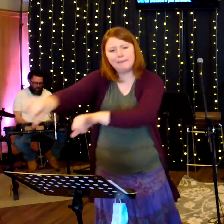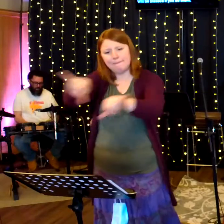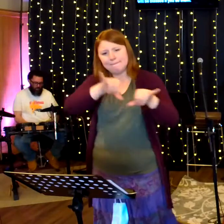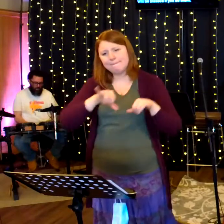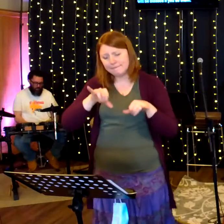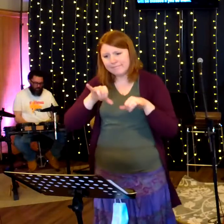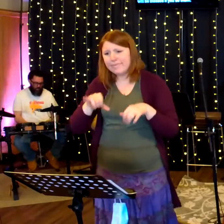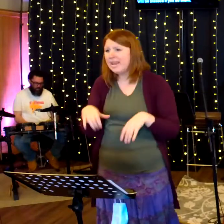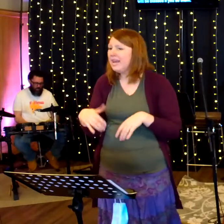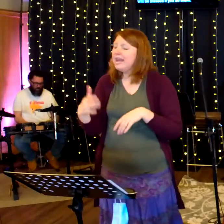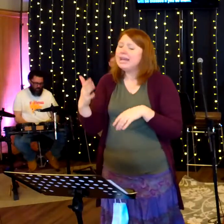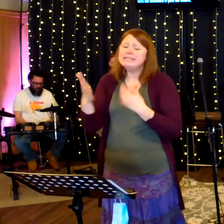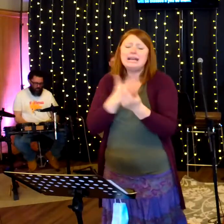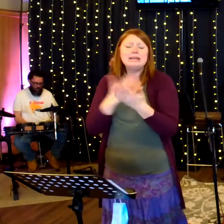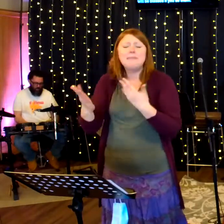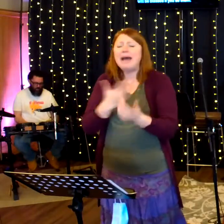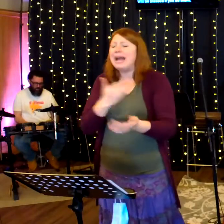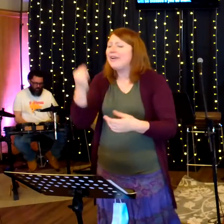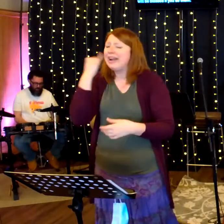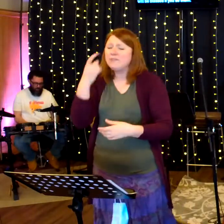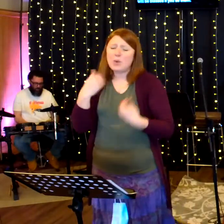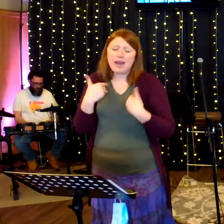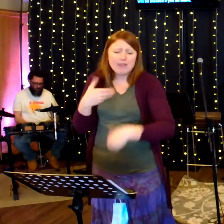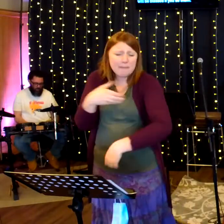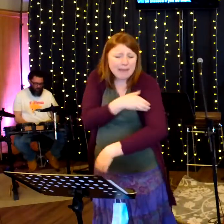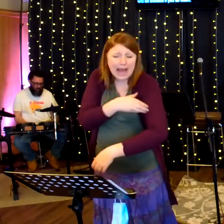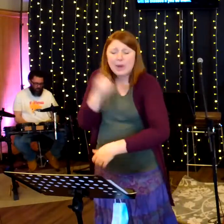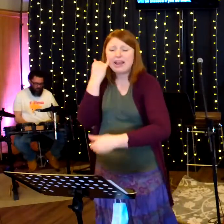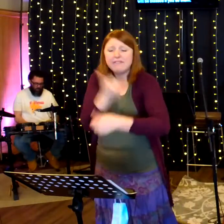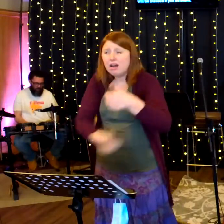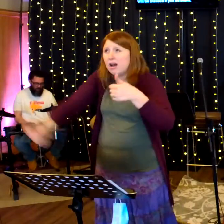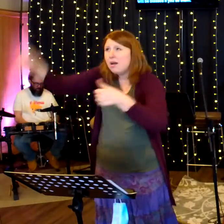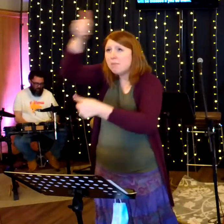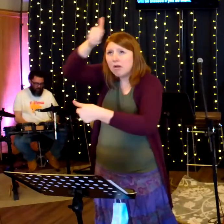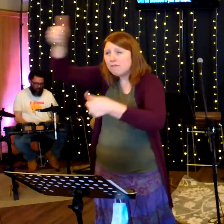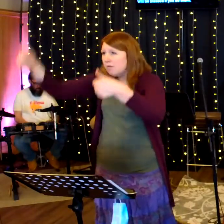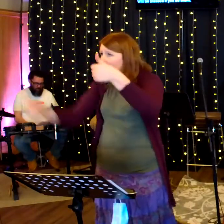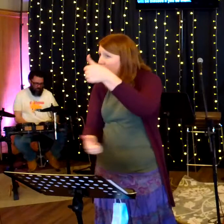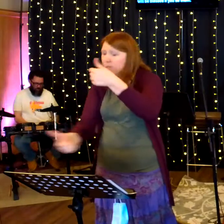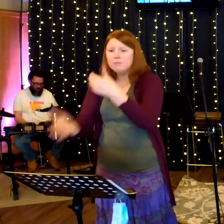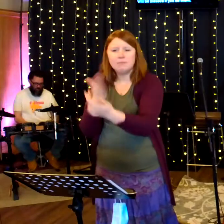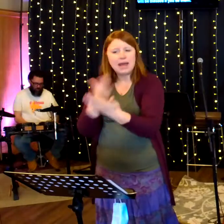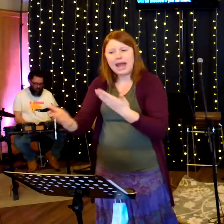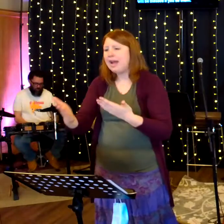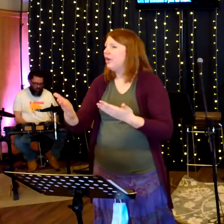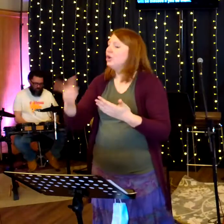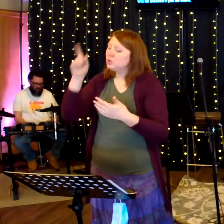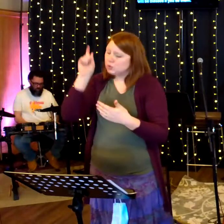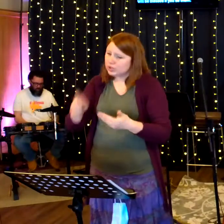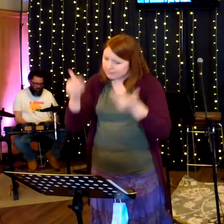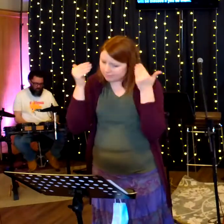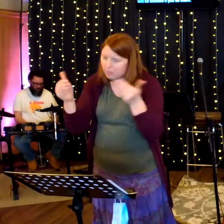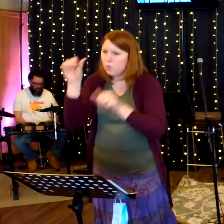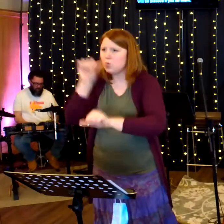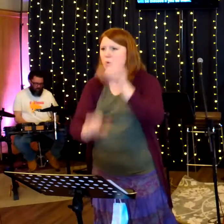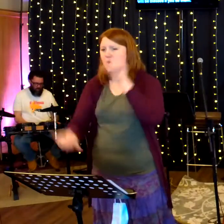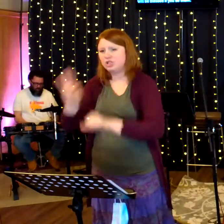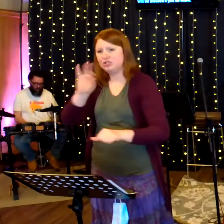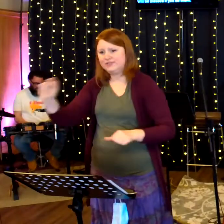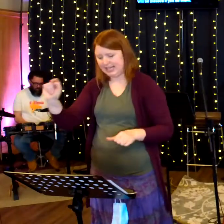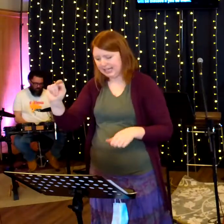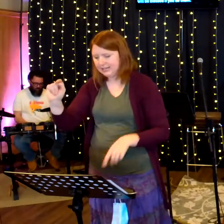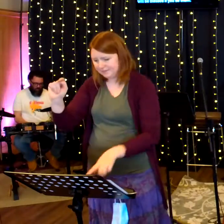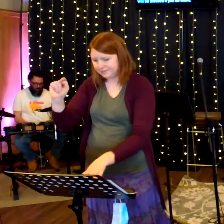no servant is greater than his master, nor is a messenger greater than the one who sent him. Now that you know these things, you will